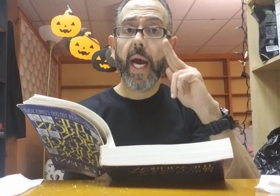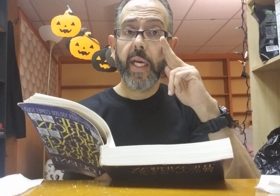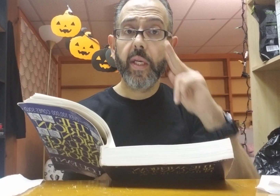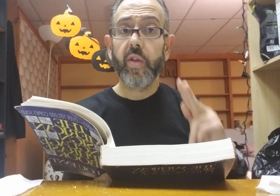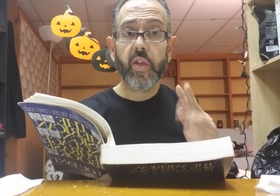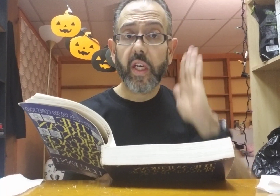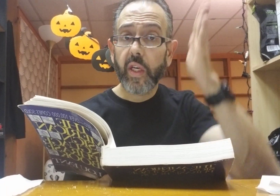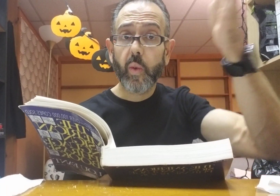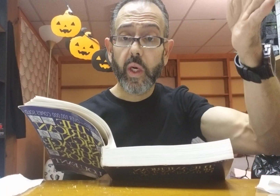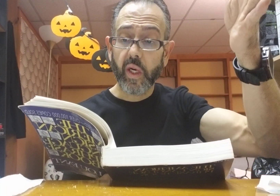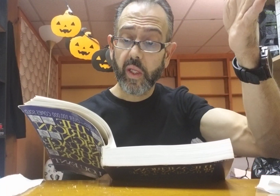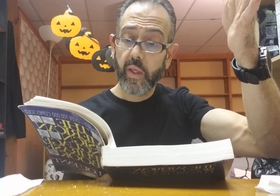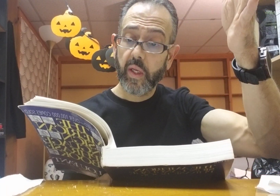I see will.